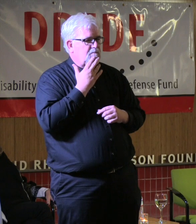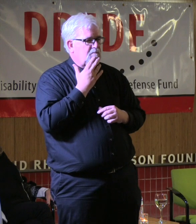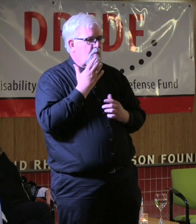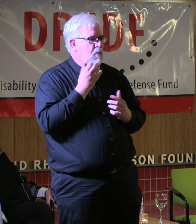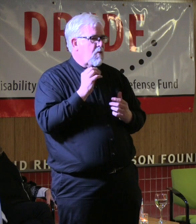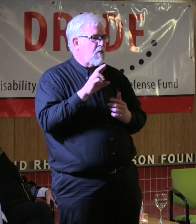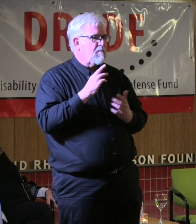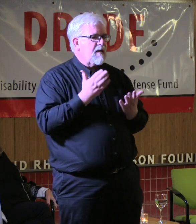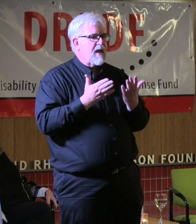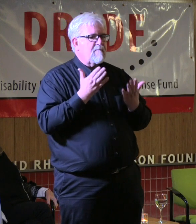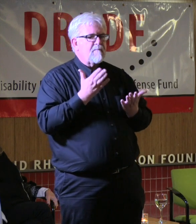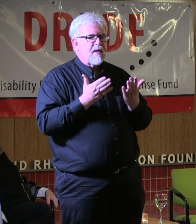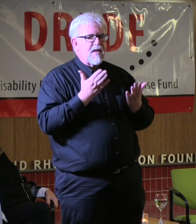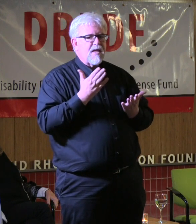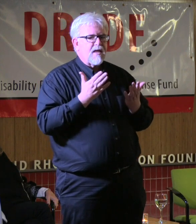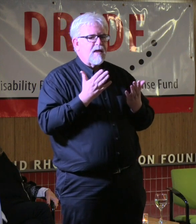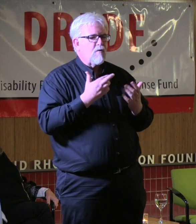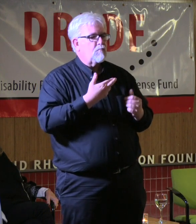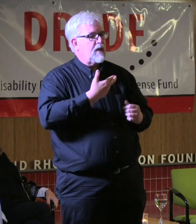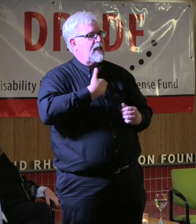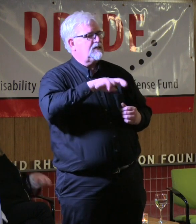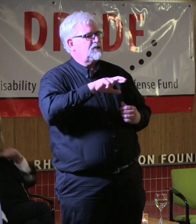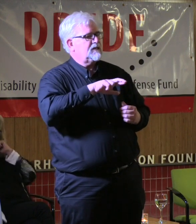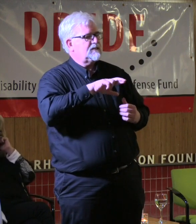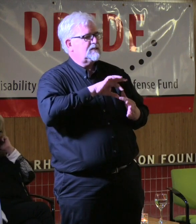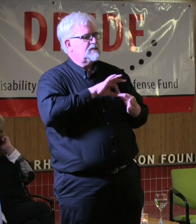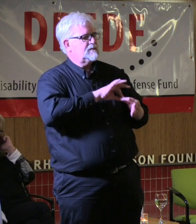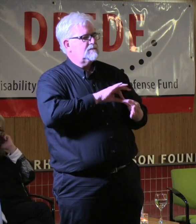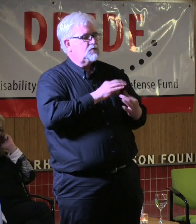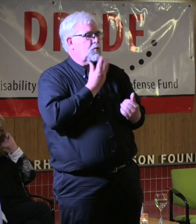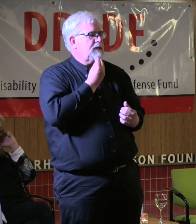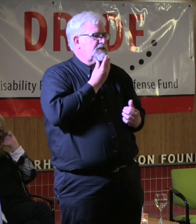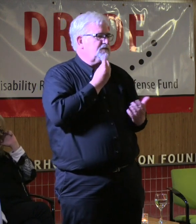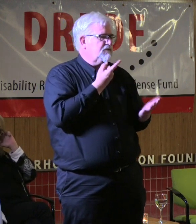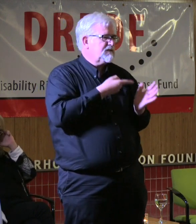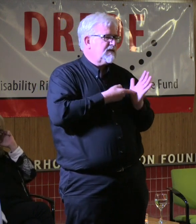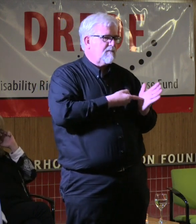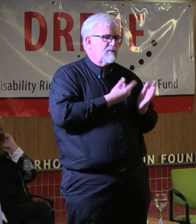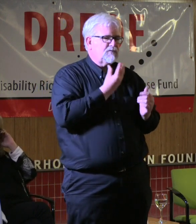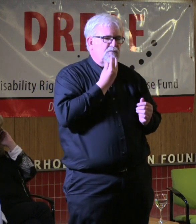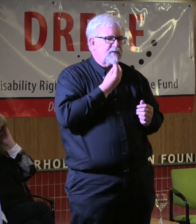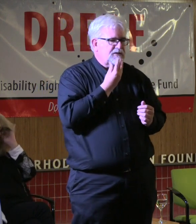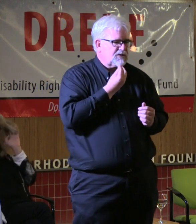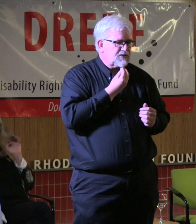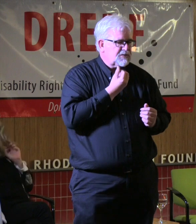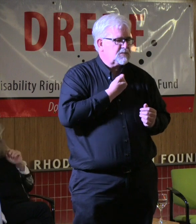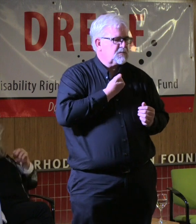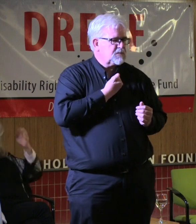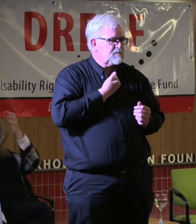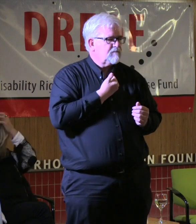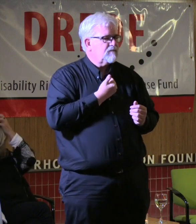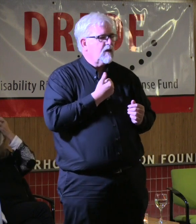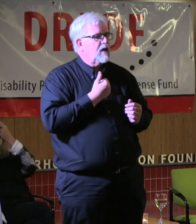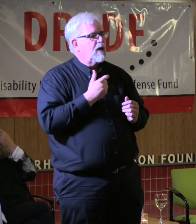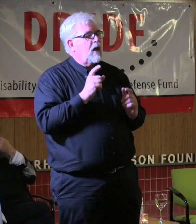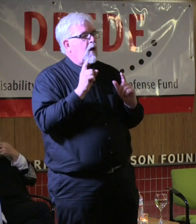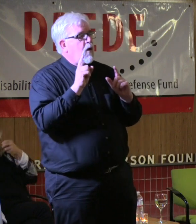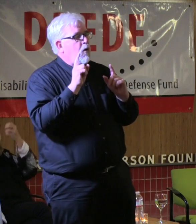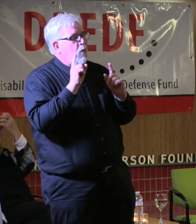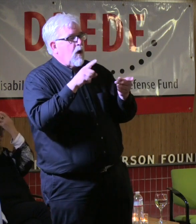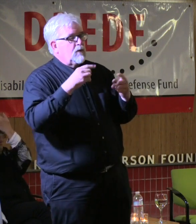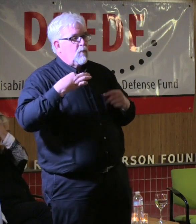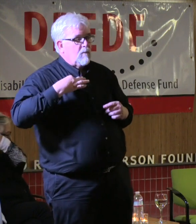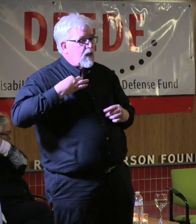or maybe you had a certain religious affiliation, maybe you were Jewish, and you went down to apply